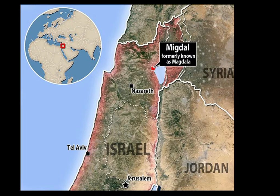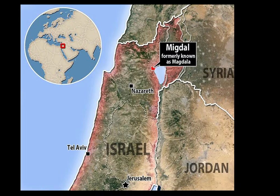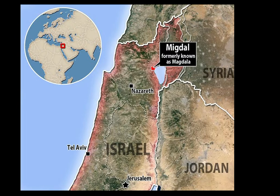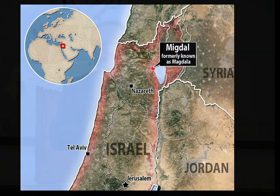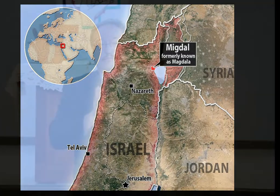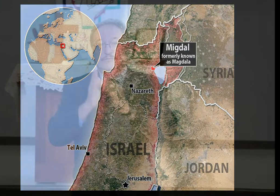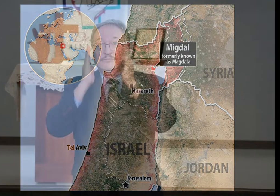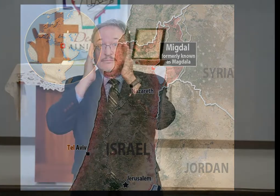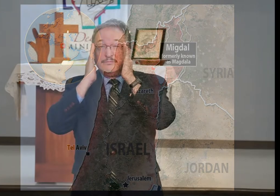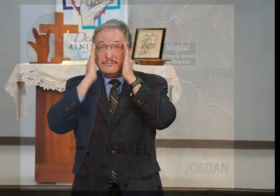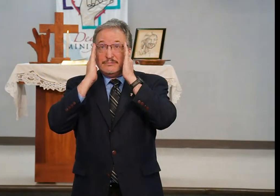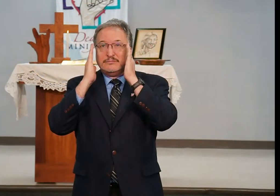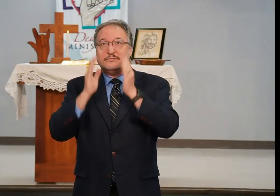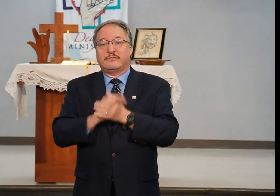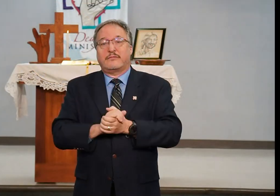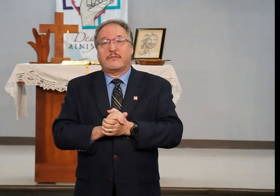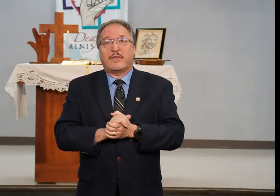between Israel and Syria.